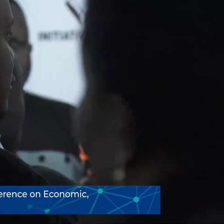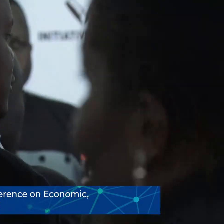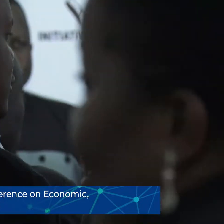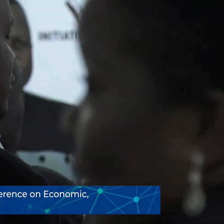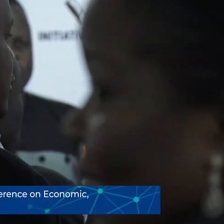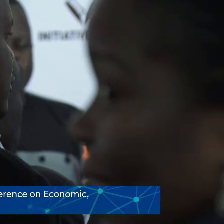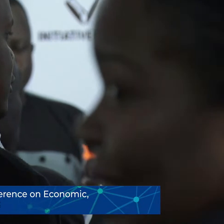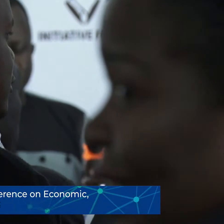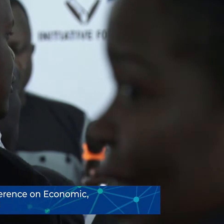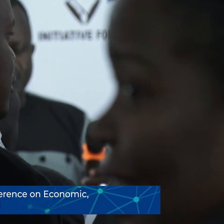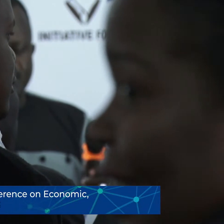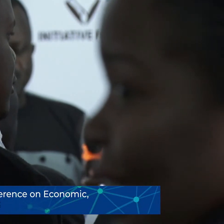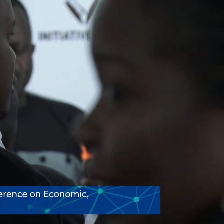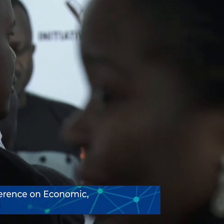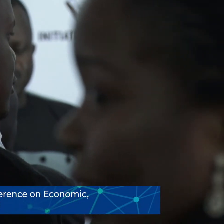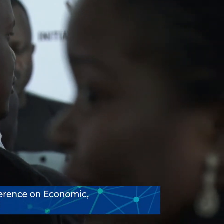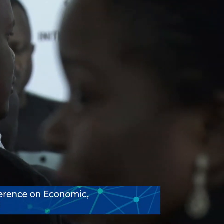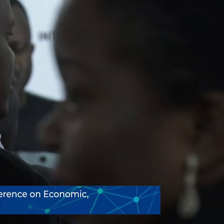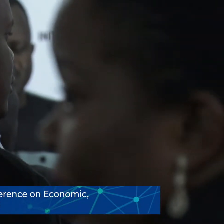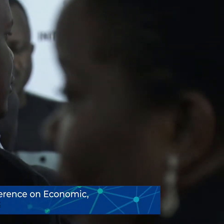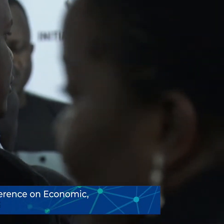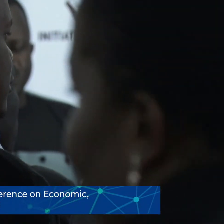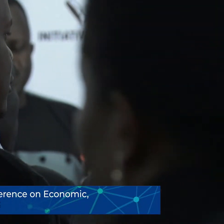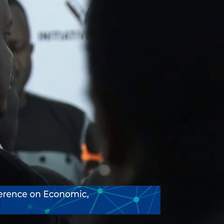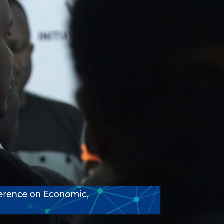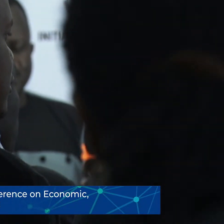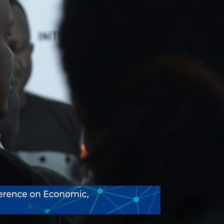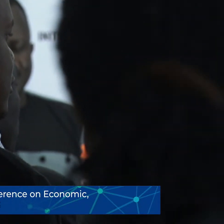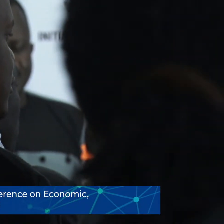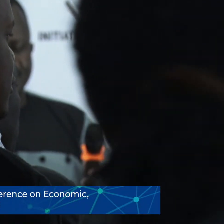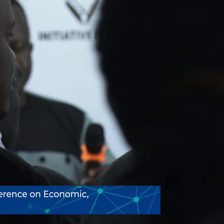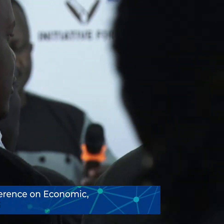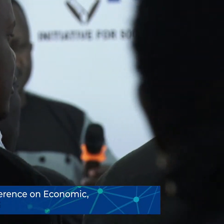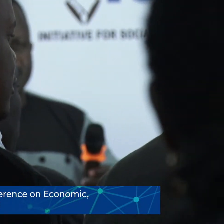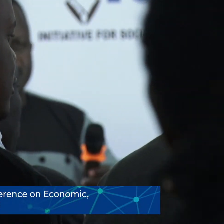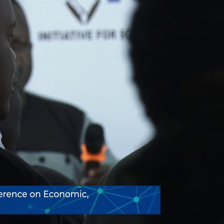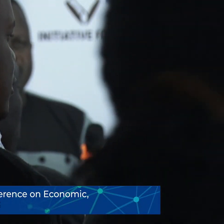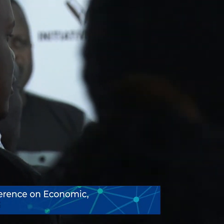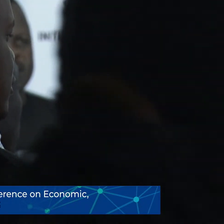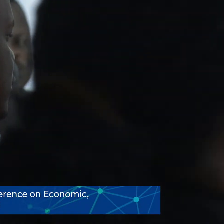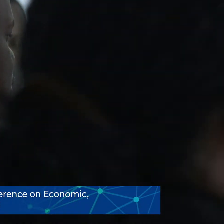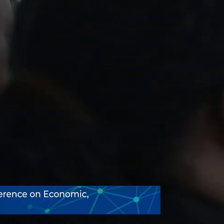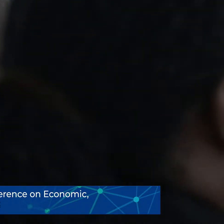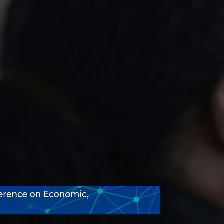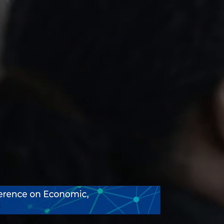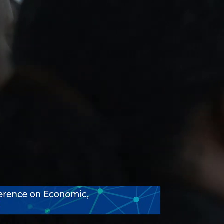Mashariki, tuwezeshe kuishi kwa amani,